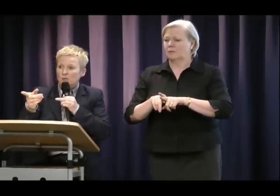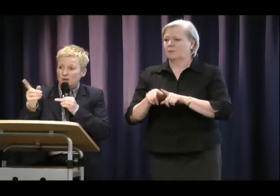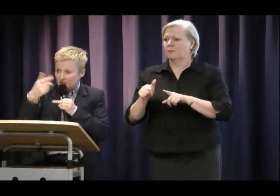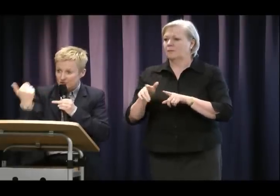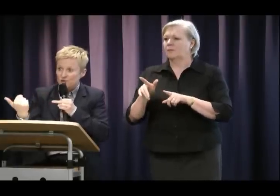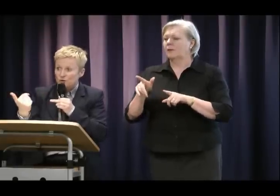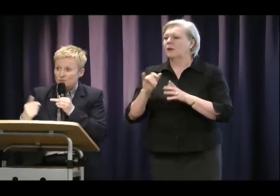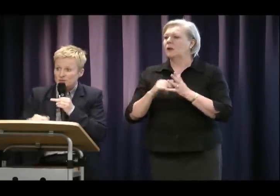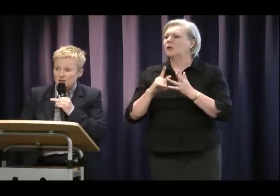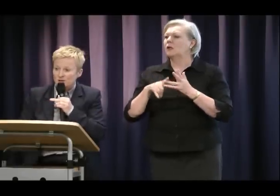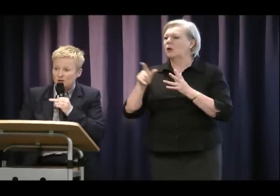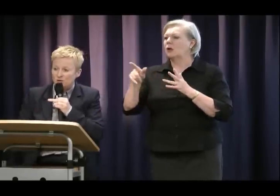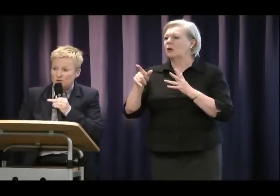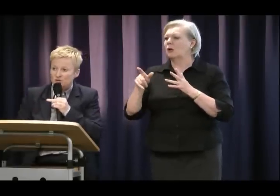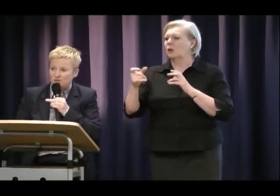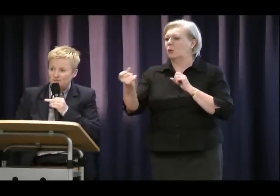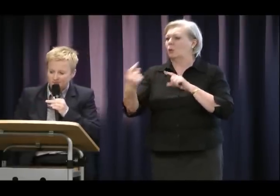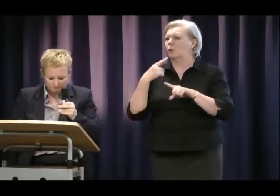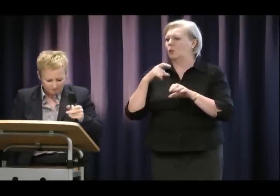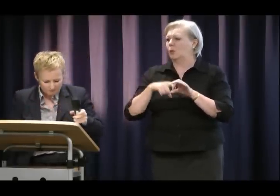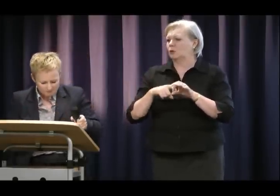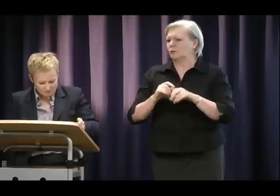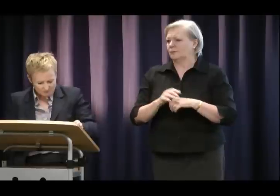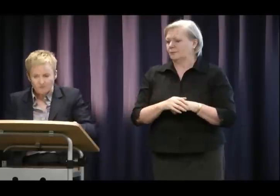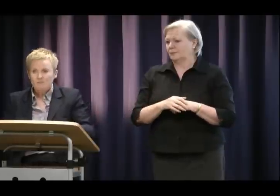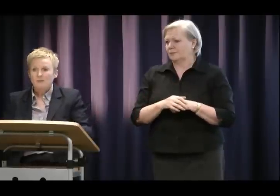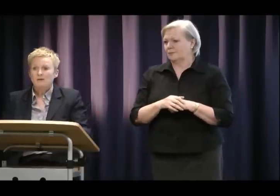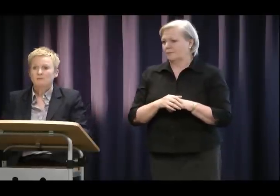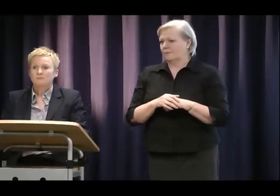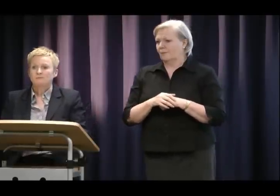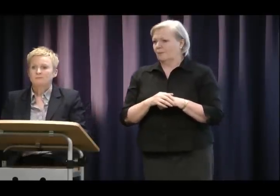is someone that has streamed in a question.